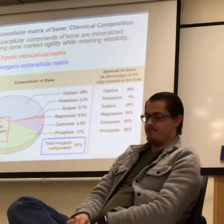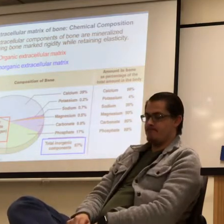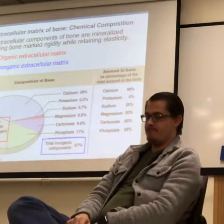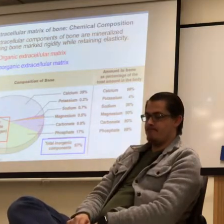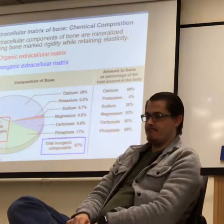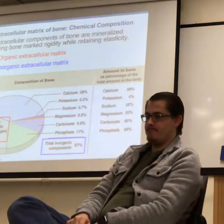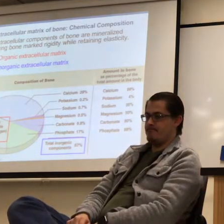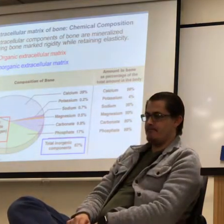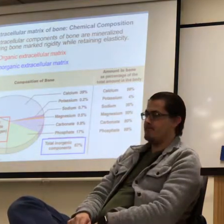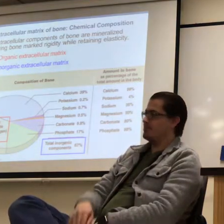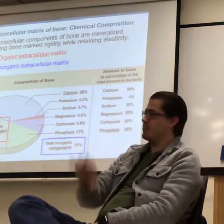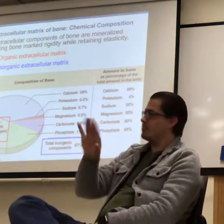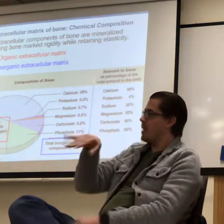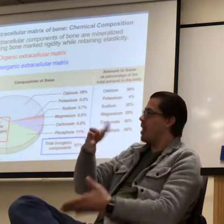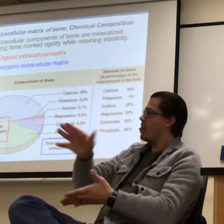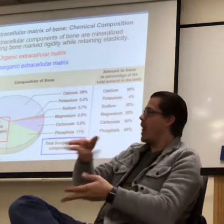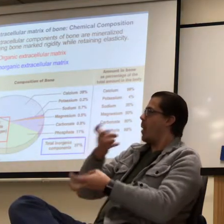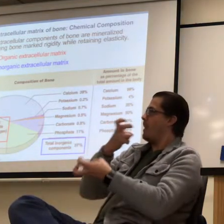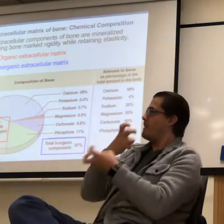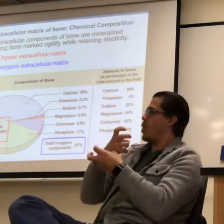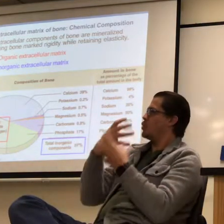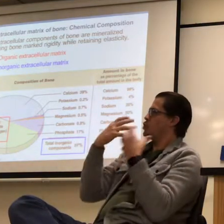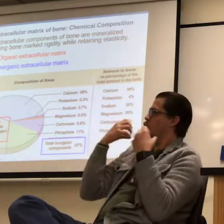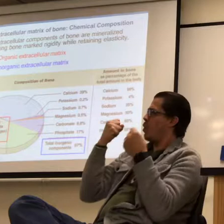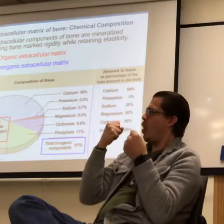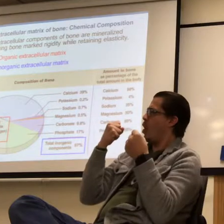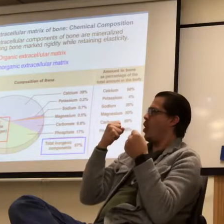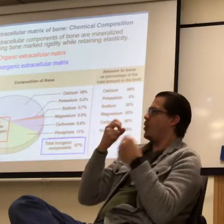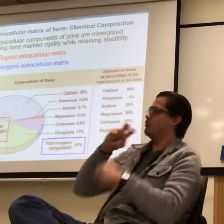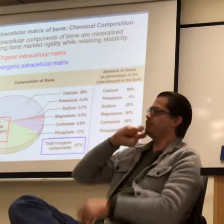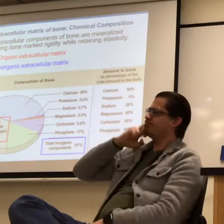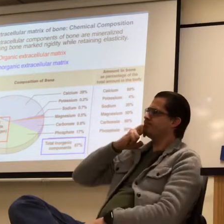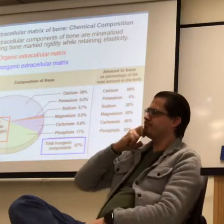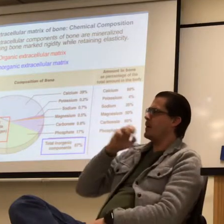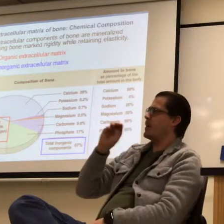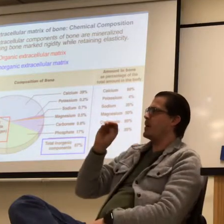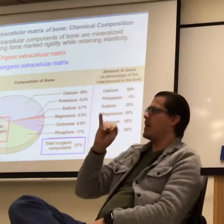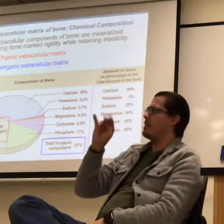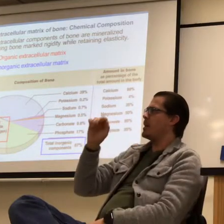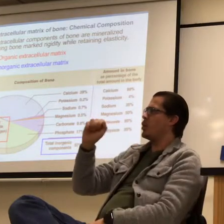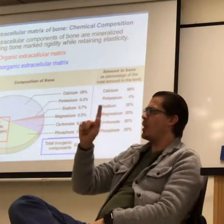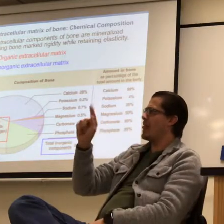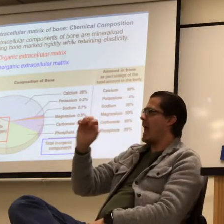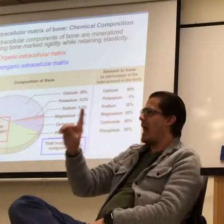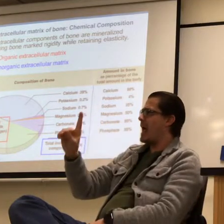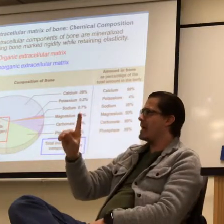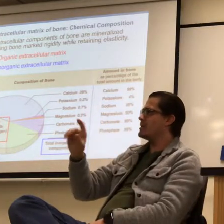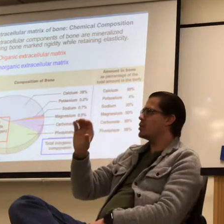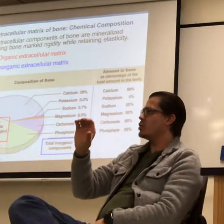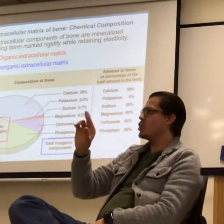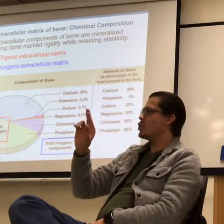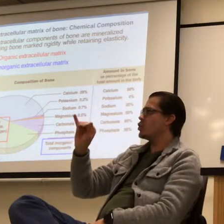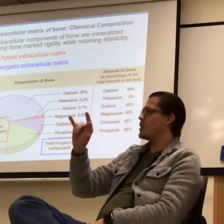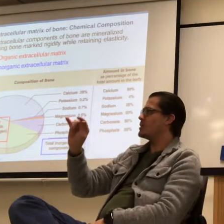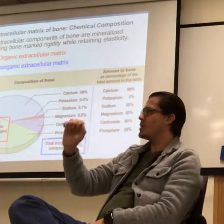So this gives bone its rigidity. It's there are these mineralized crystals